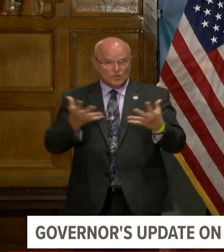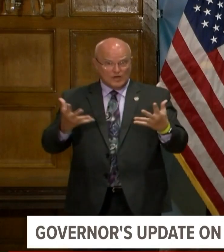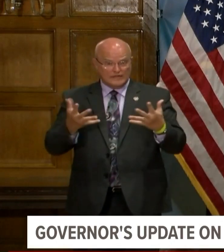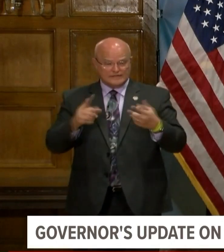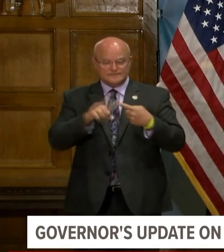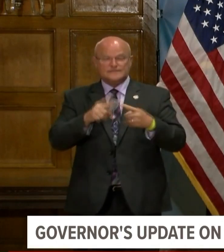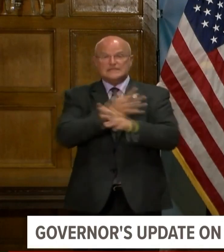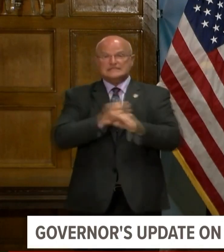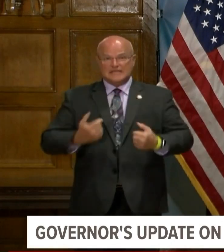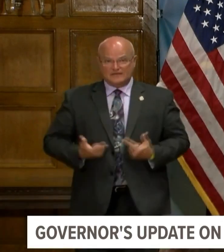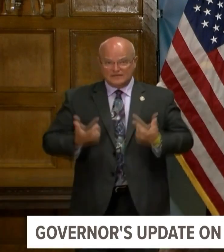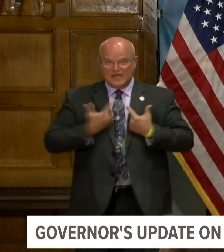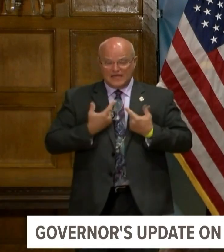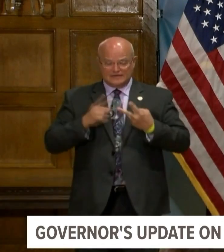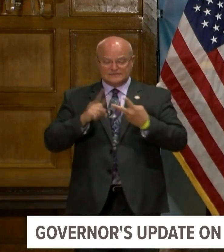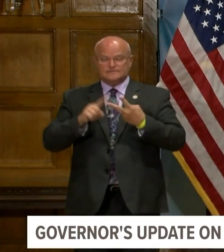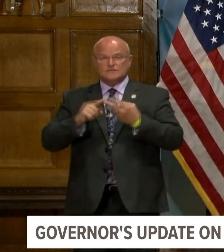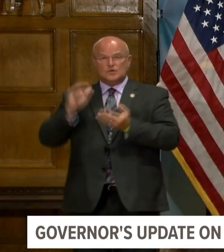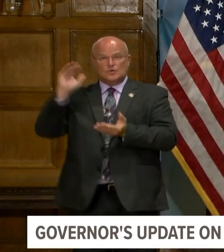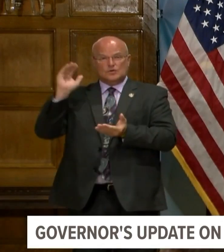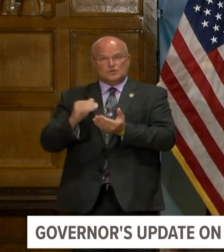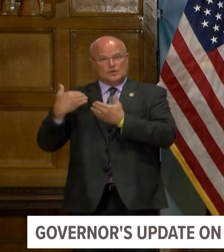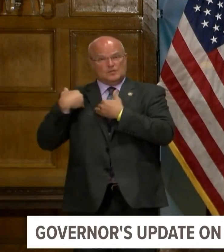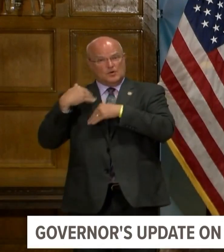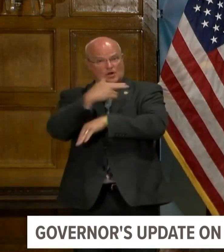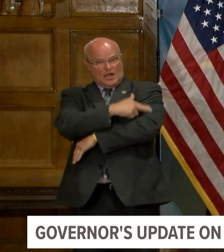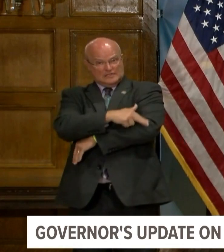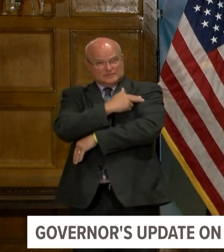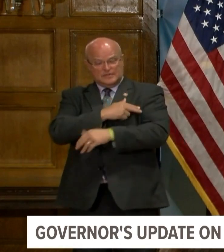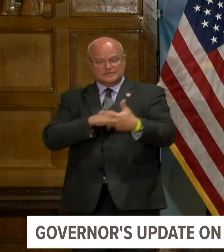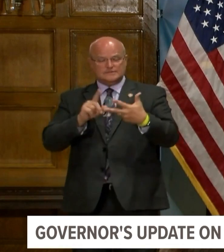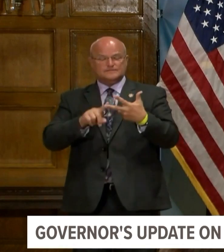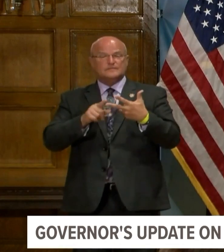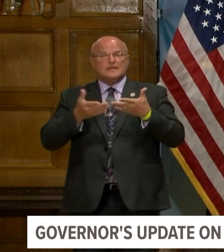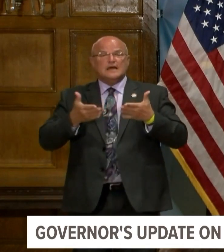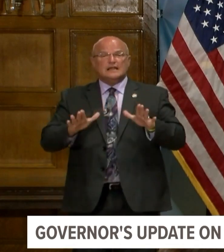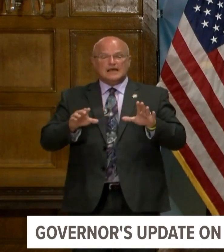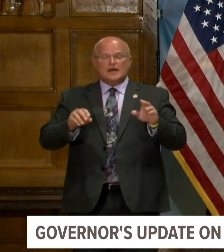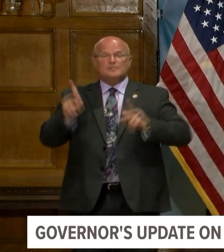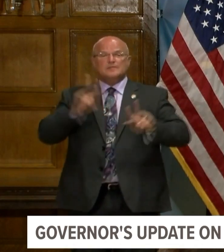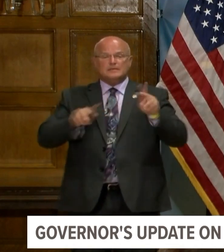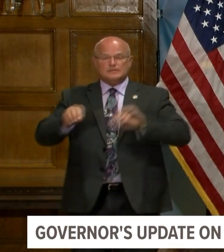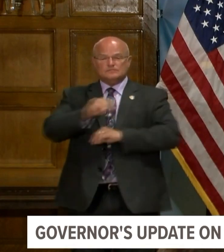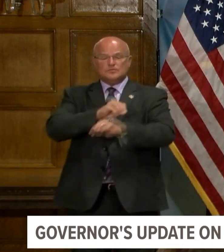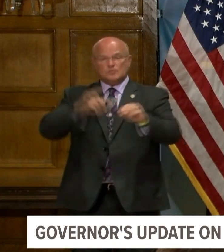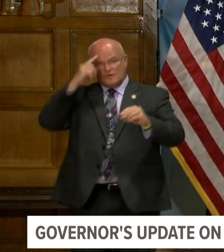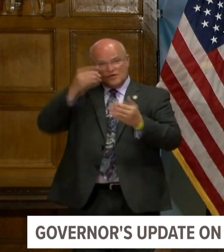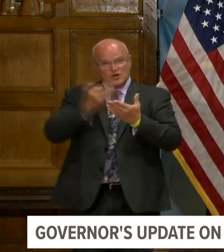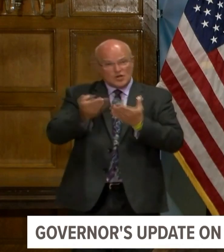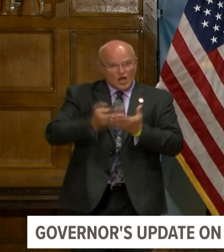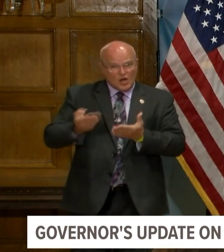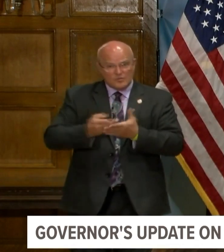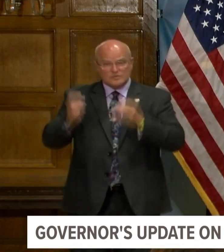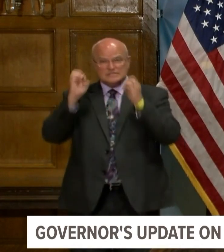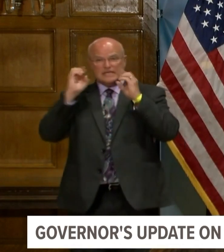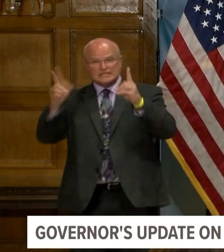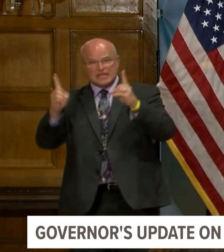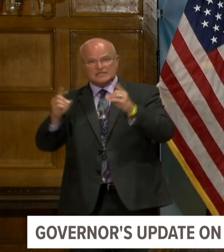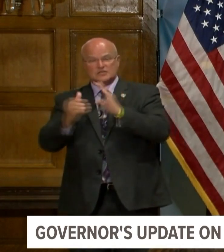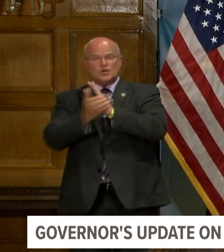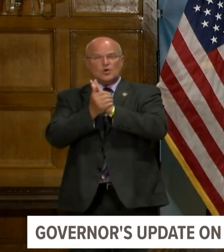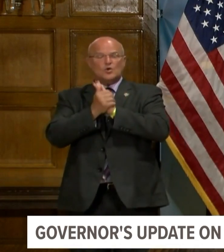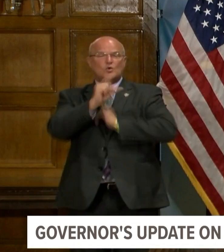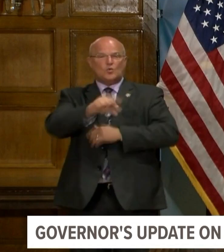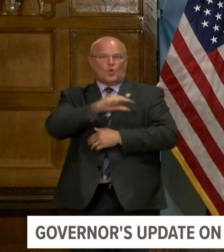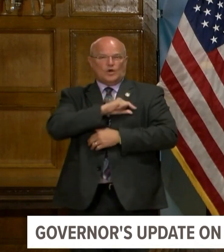save lives, reduce the burden on hospitals, and allow movement of people for commerce, education, and quality of